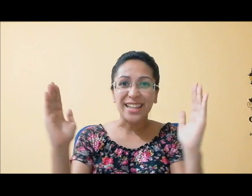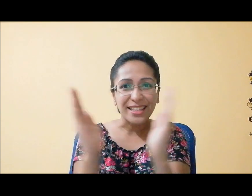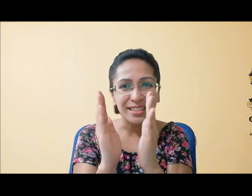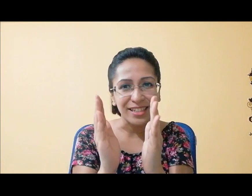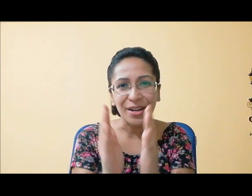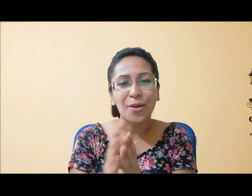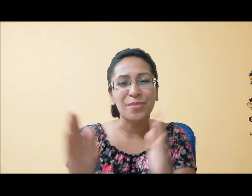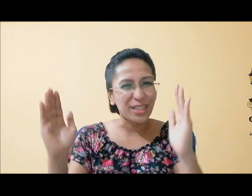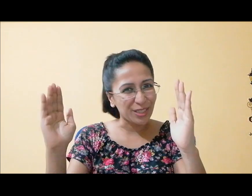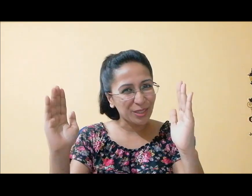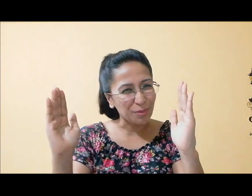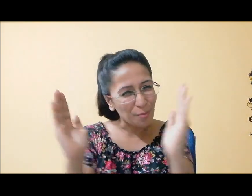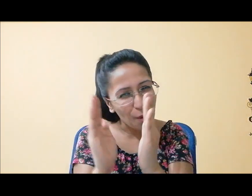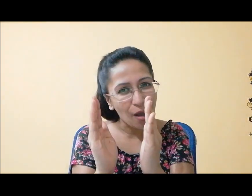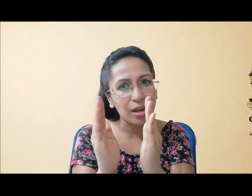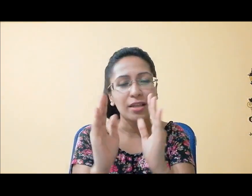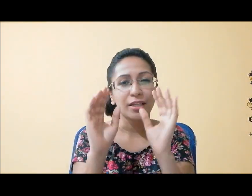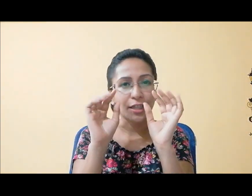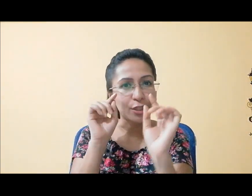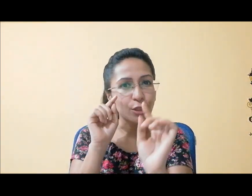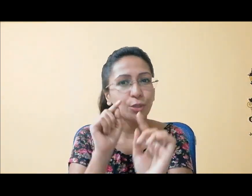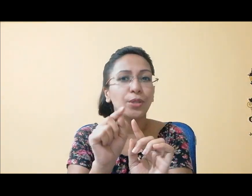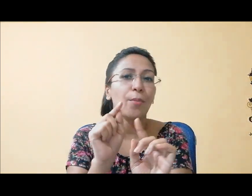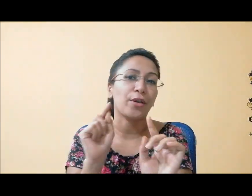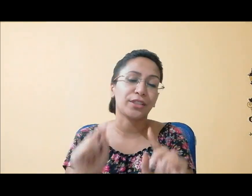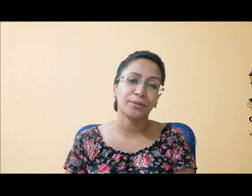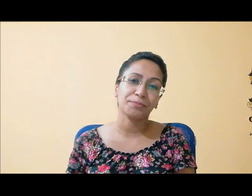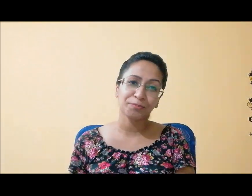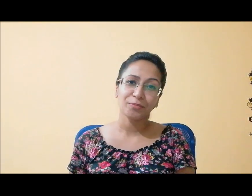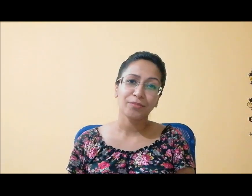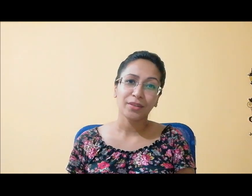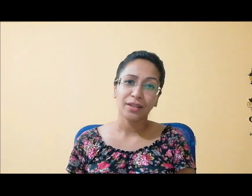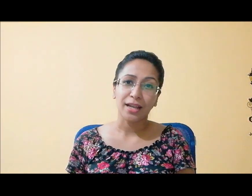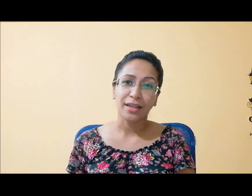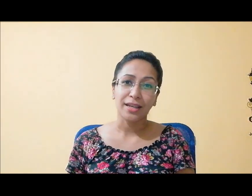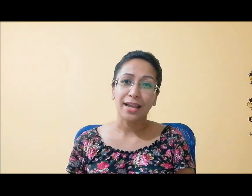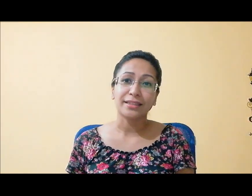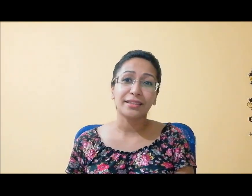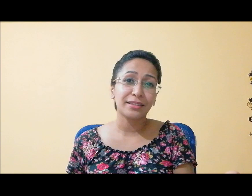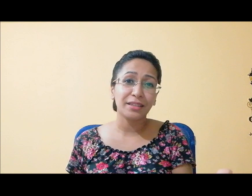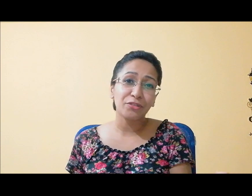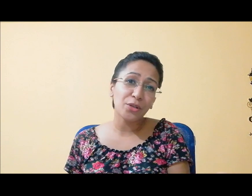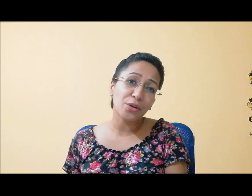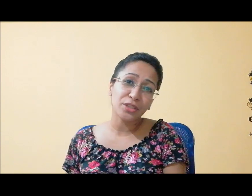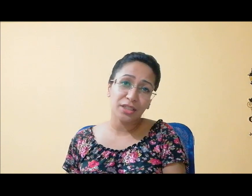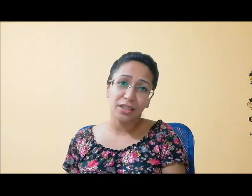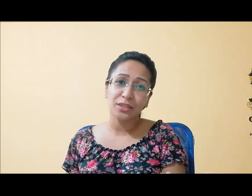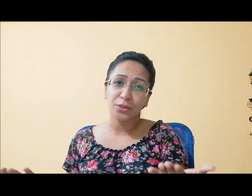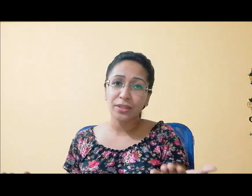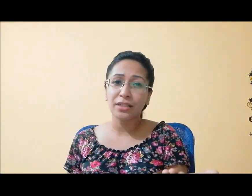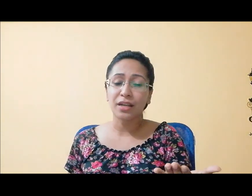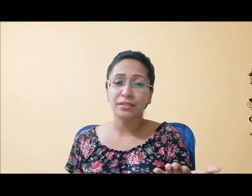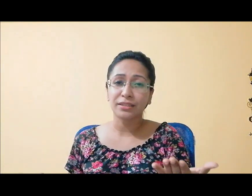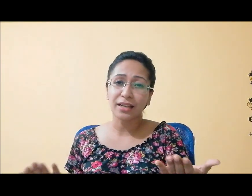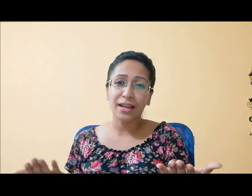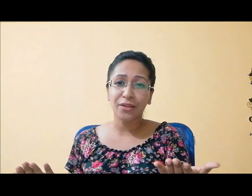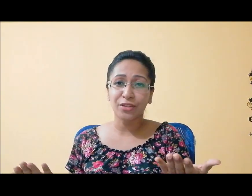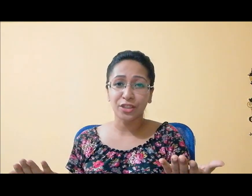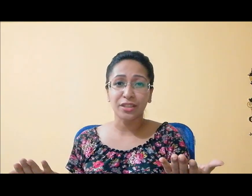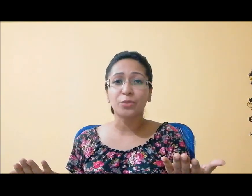condensed it or made it small into the point. And if you go to see, doing sign language in this way